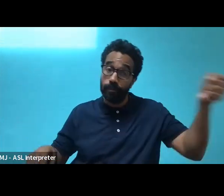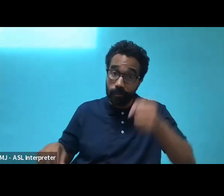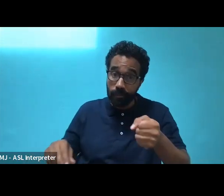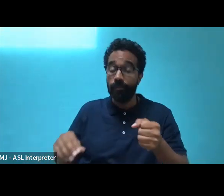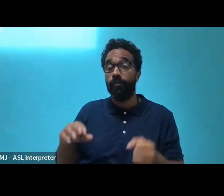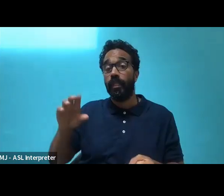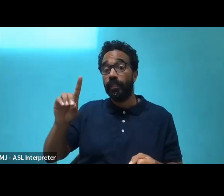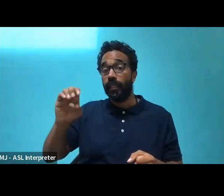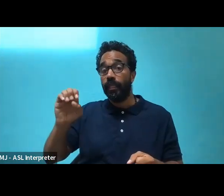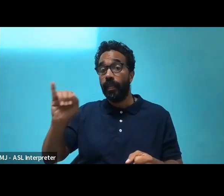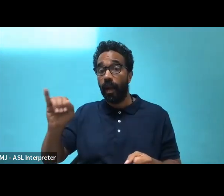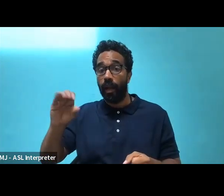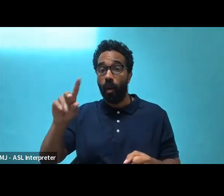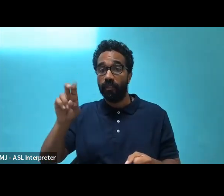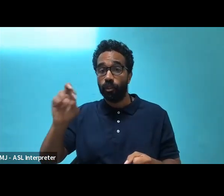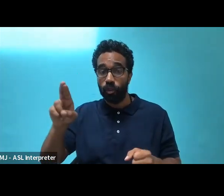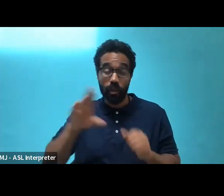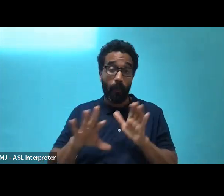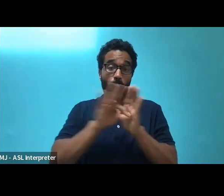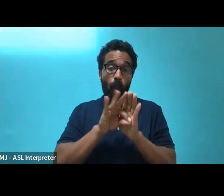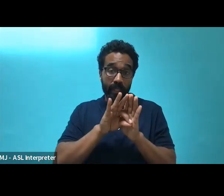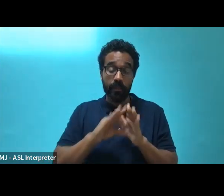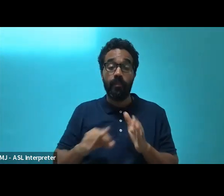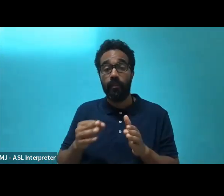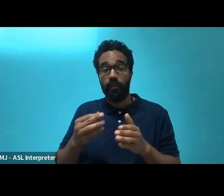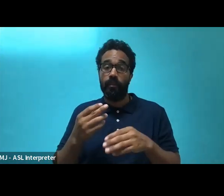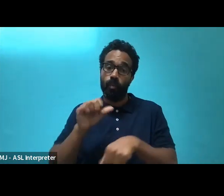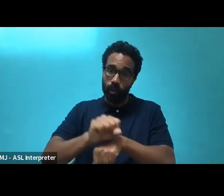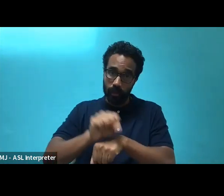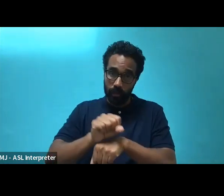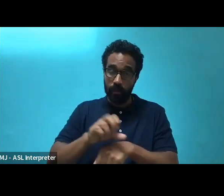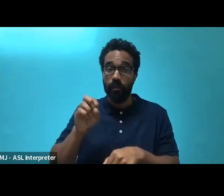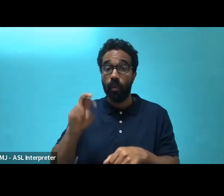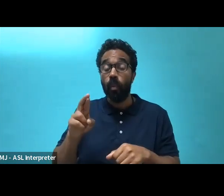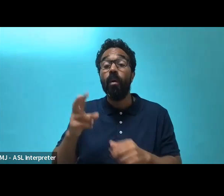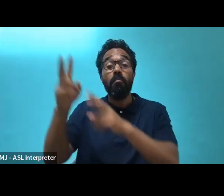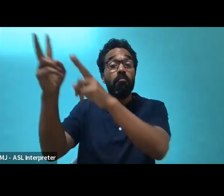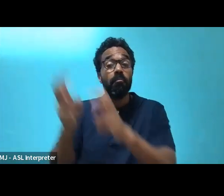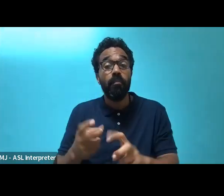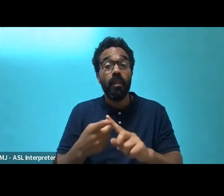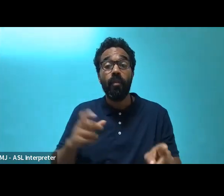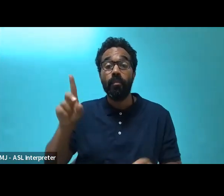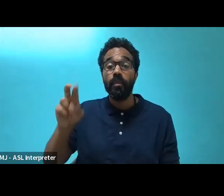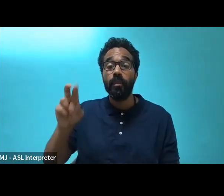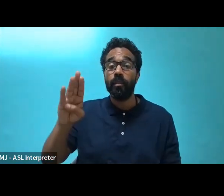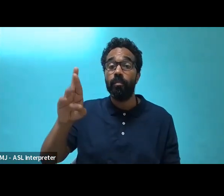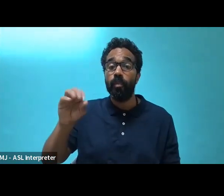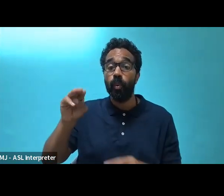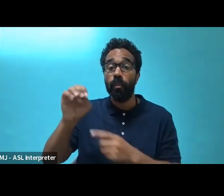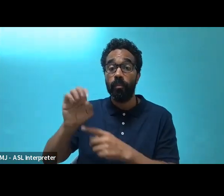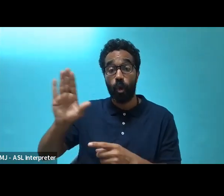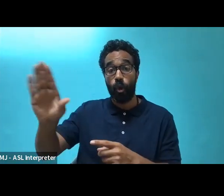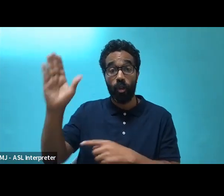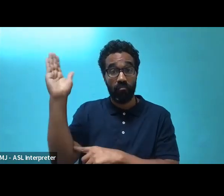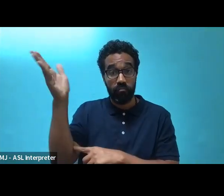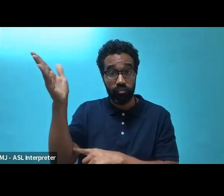download the slides, look at what Dr. Grooms presented, because it's there for you to do, and it's going to